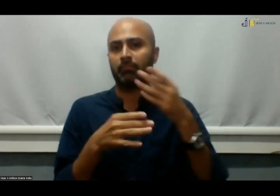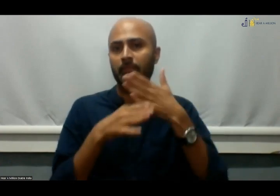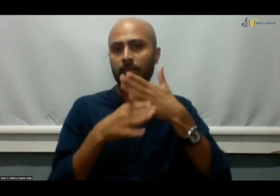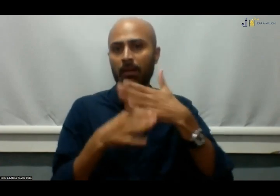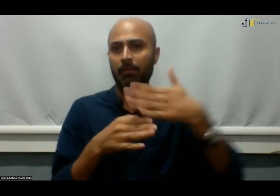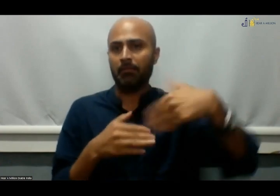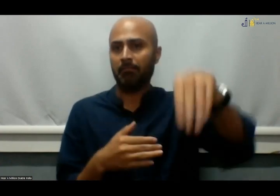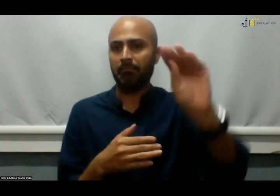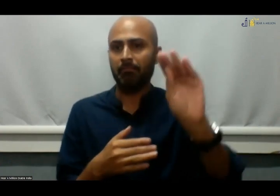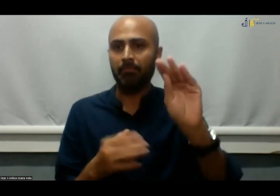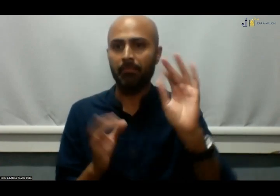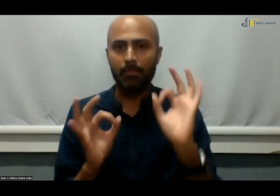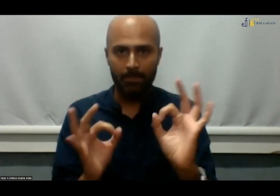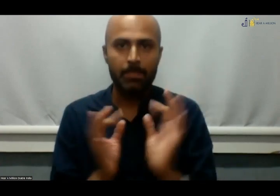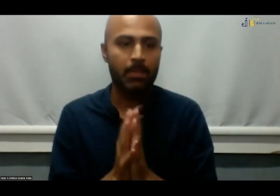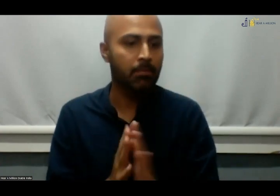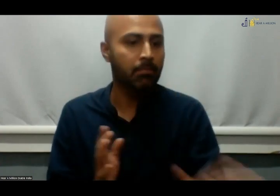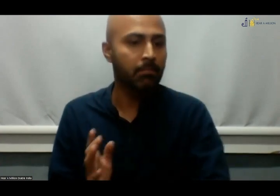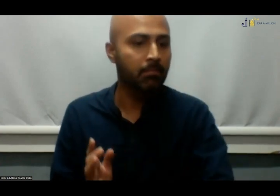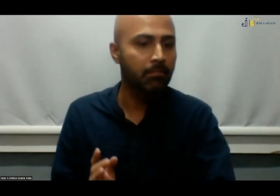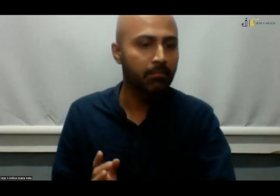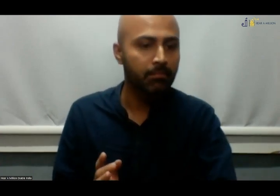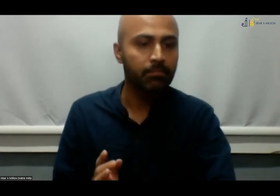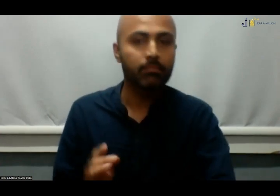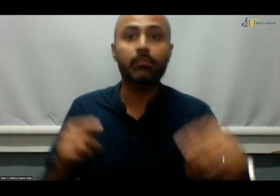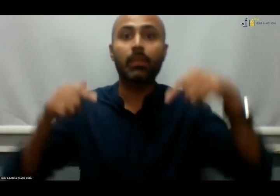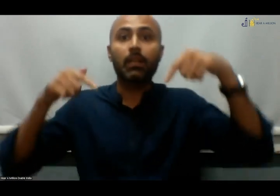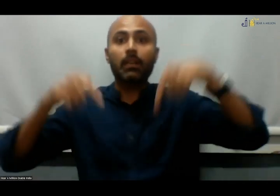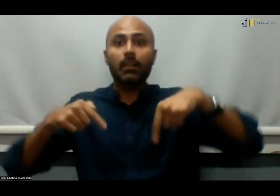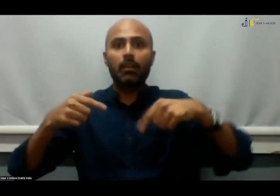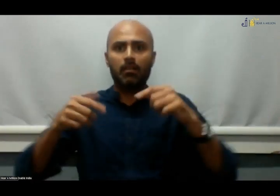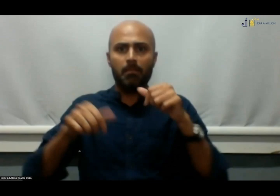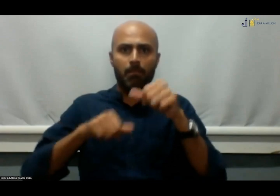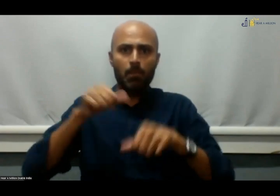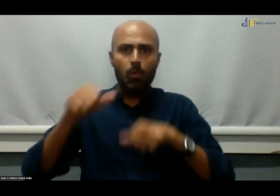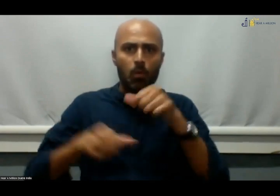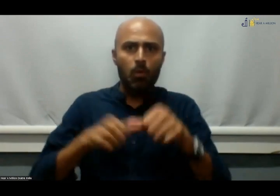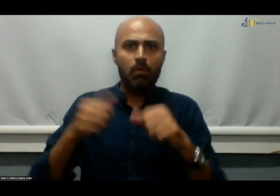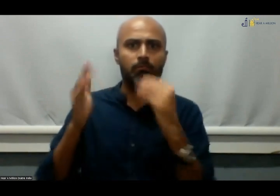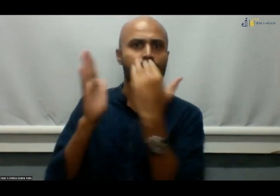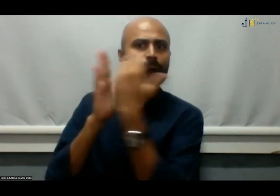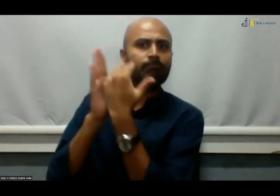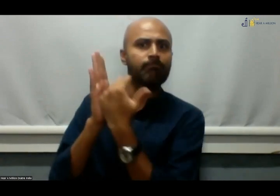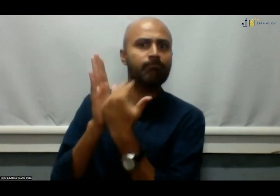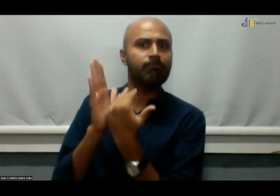uh, a video where you will be seeing what Sudamni did.